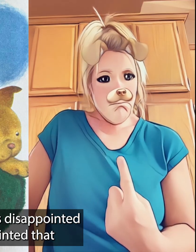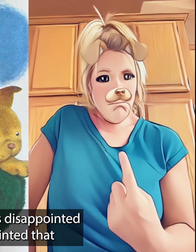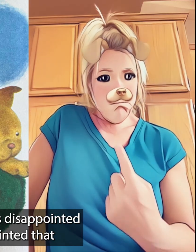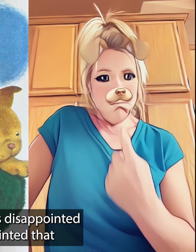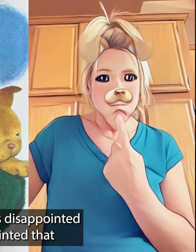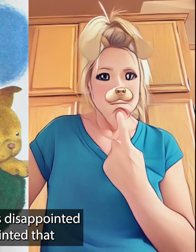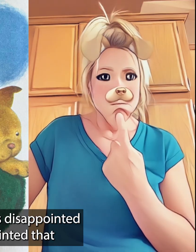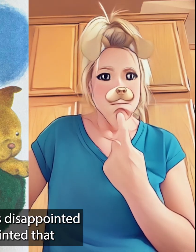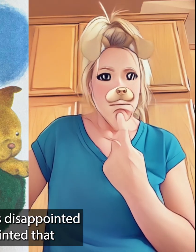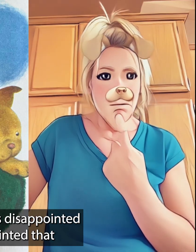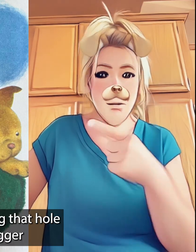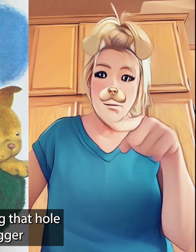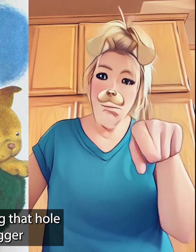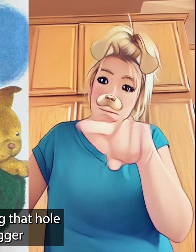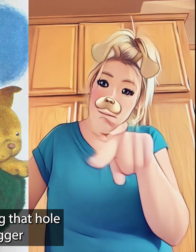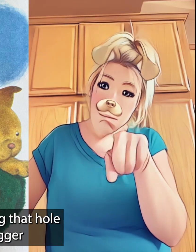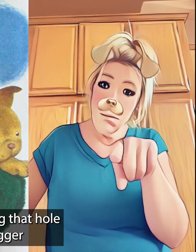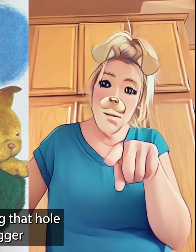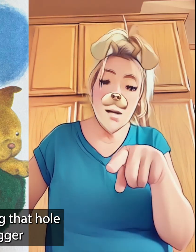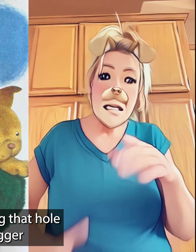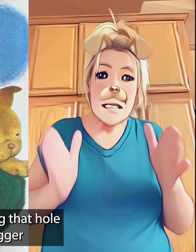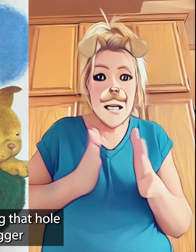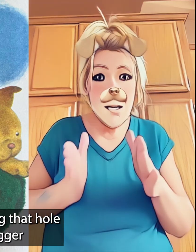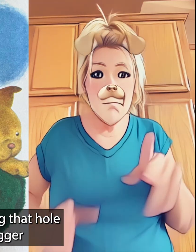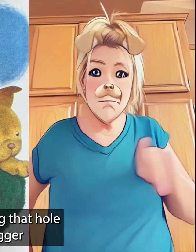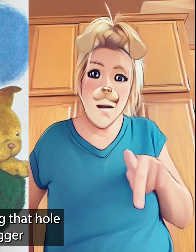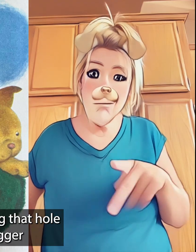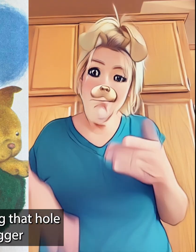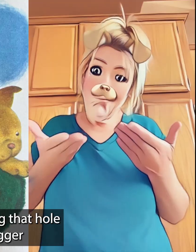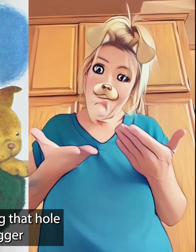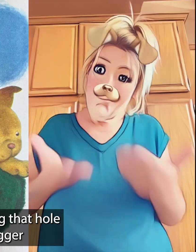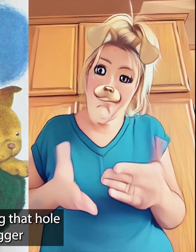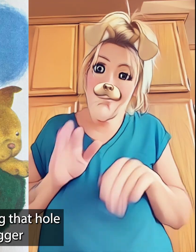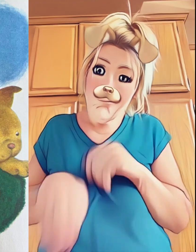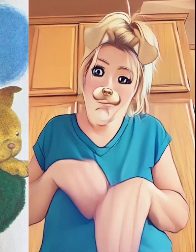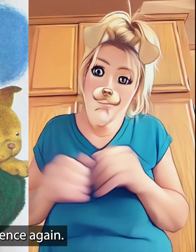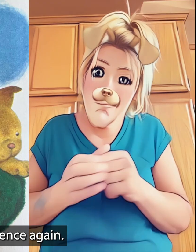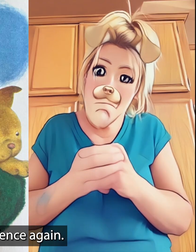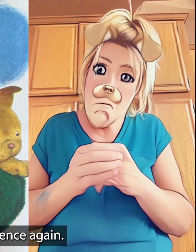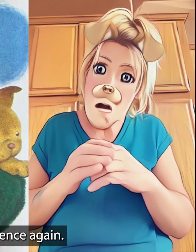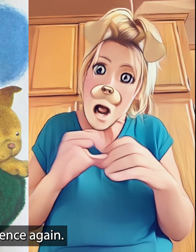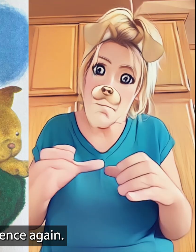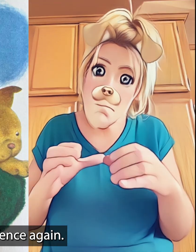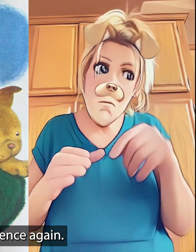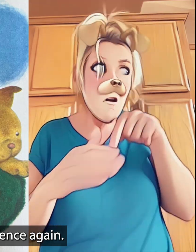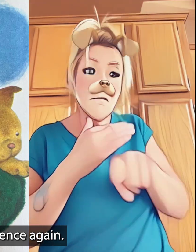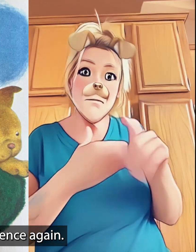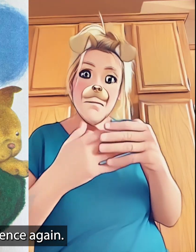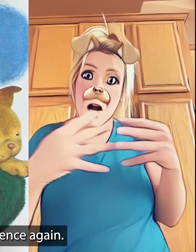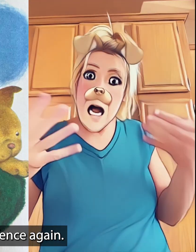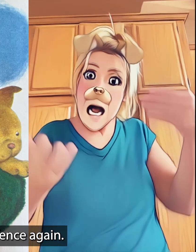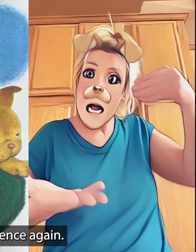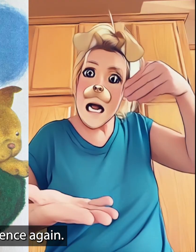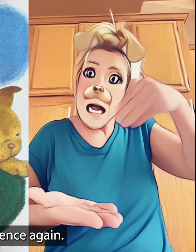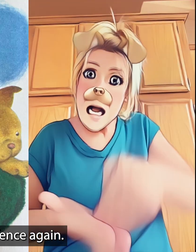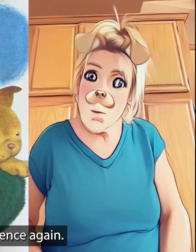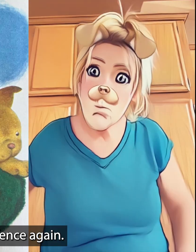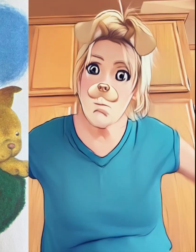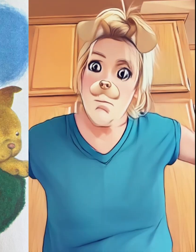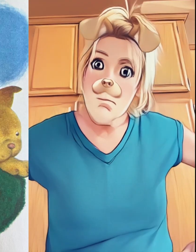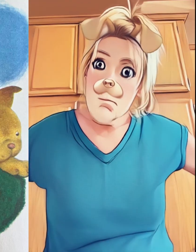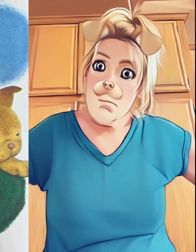so disappointed that the little puppies dug that hole bigger and bigger and went under the fence